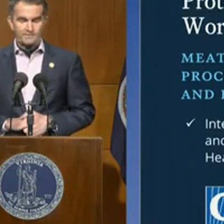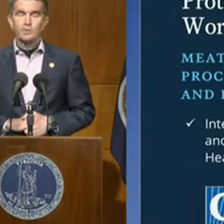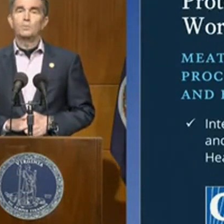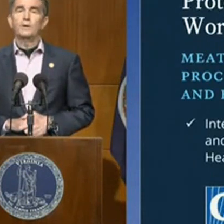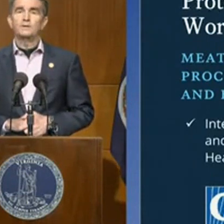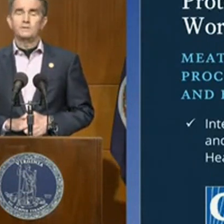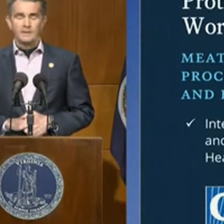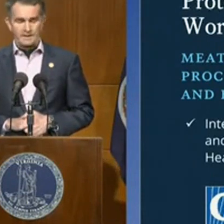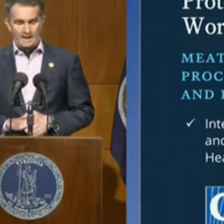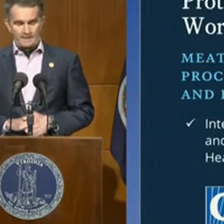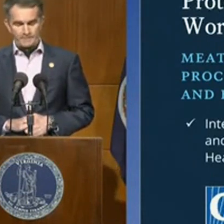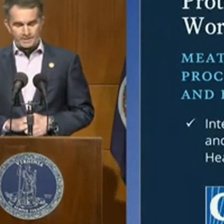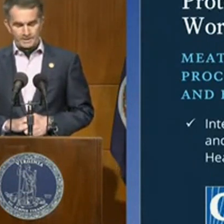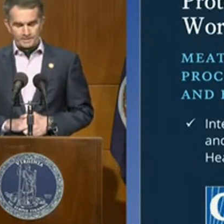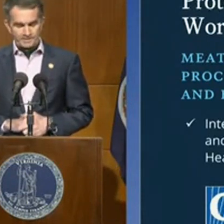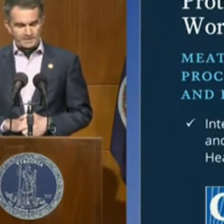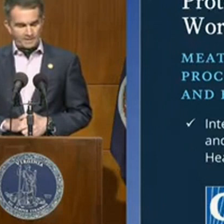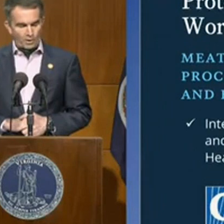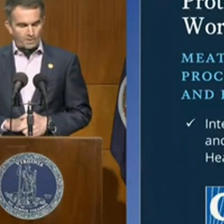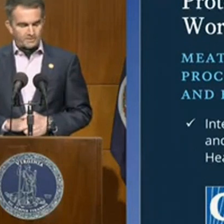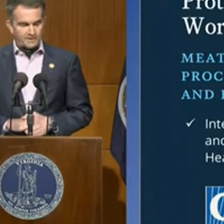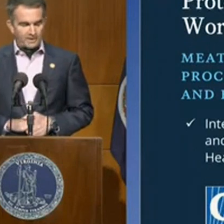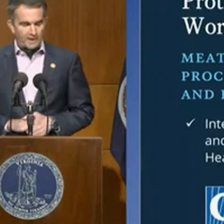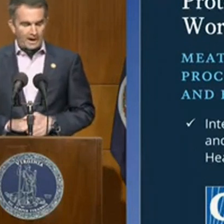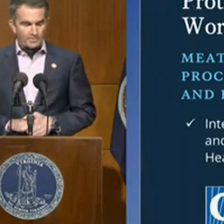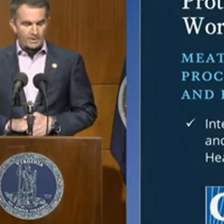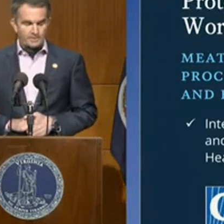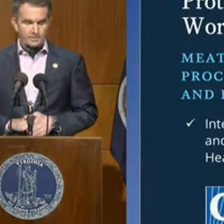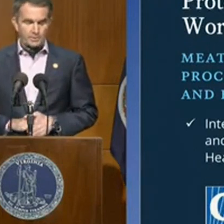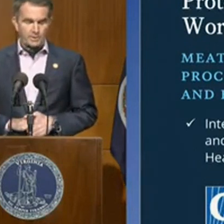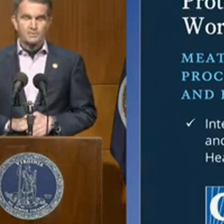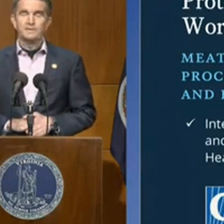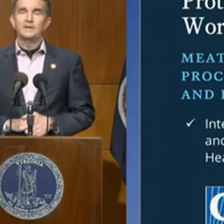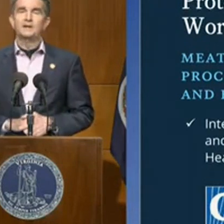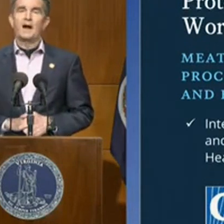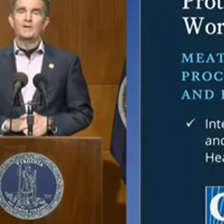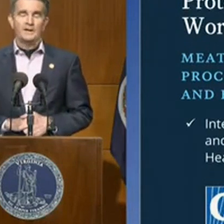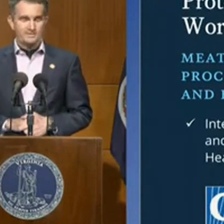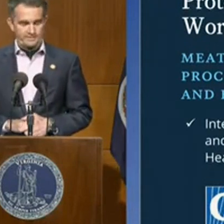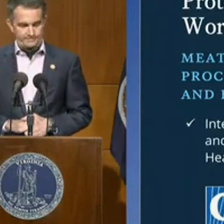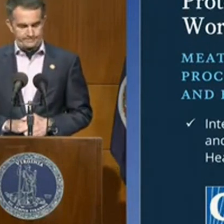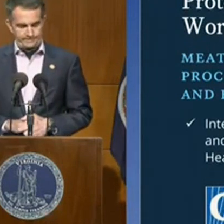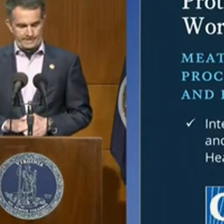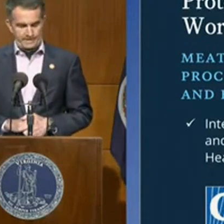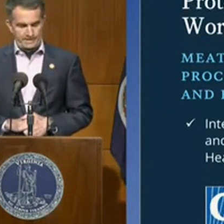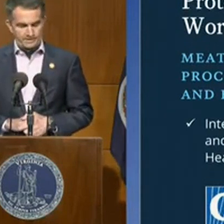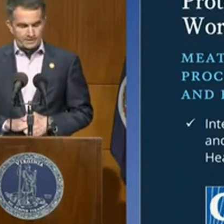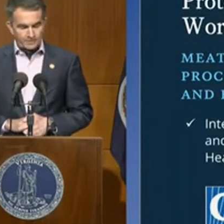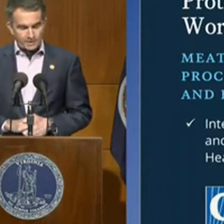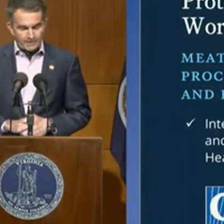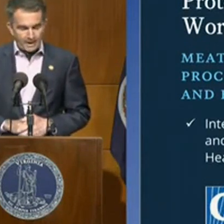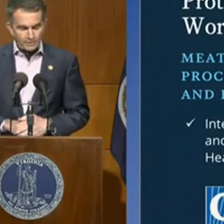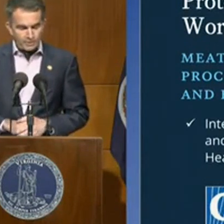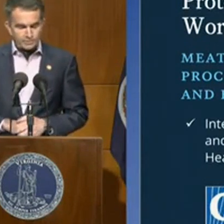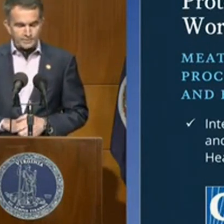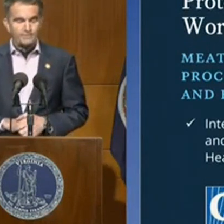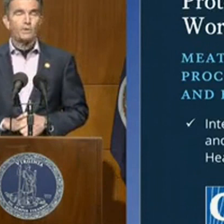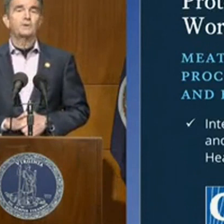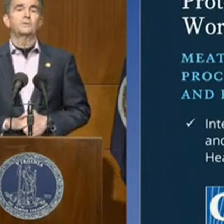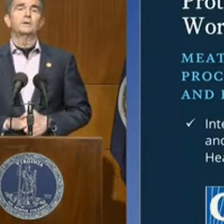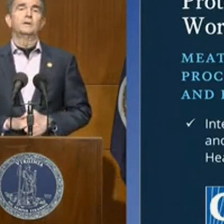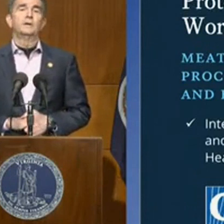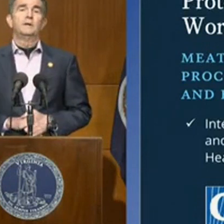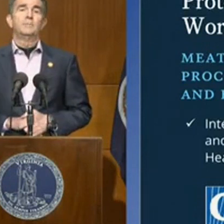facilities, several of which have begun seeing large-scale outbreaks across the entire nation. Secretary of Agriculture